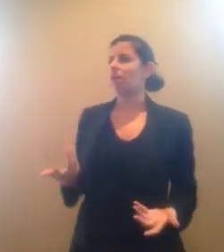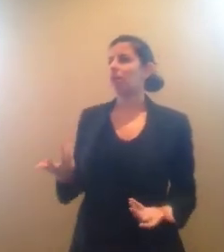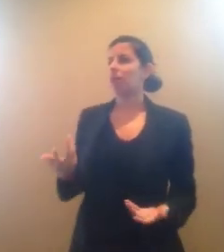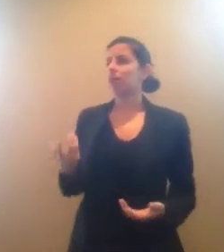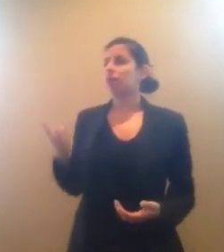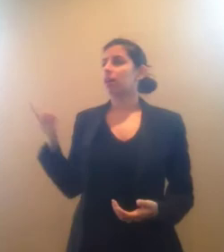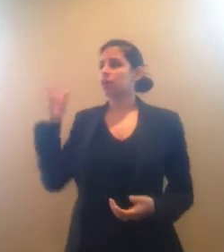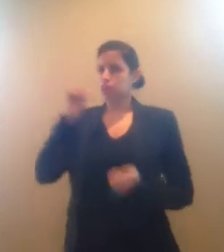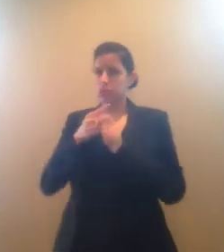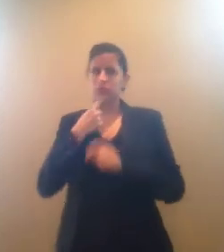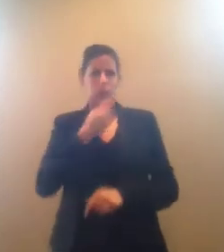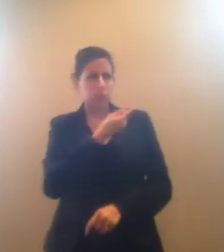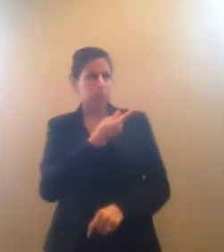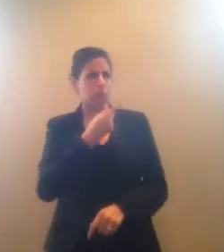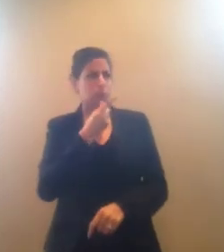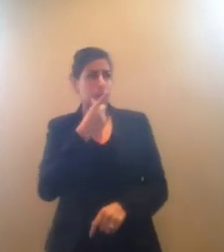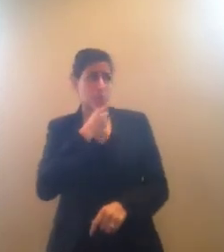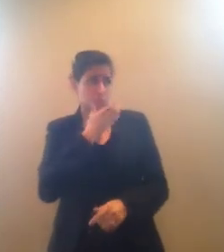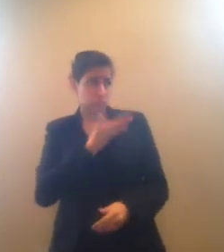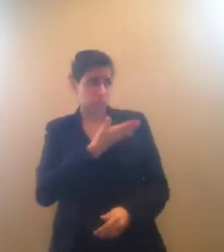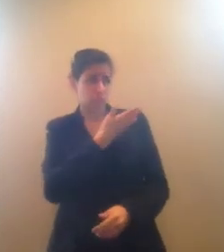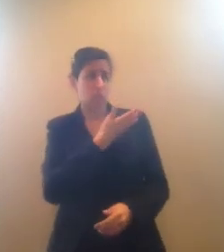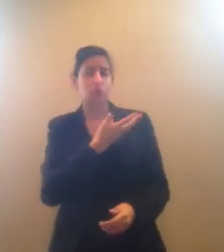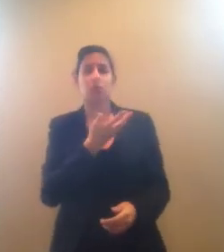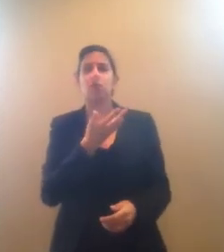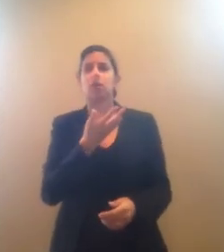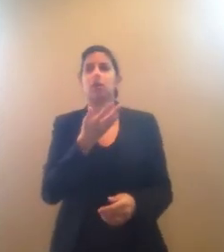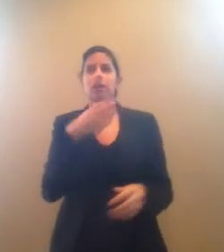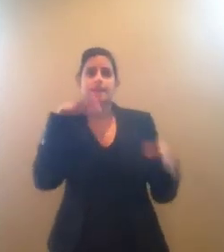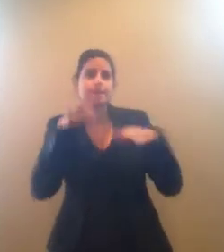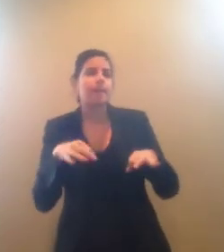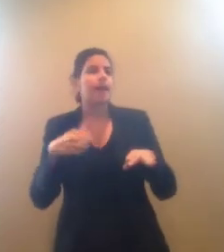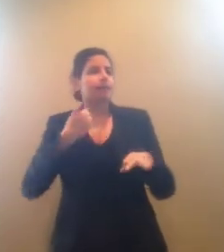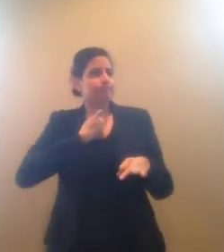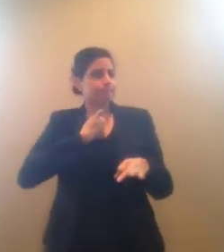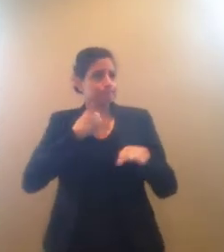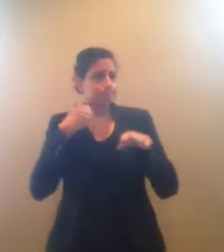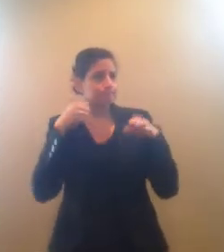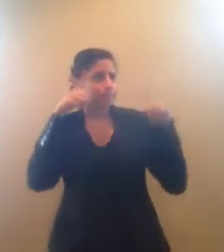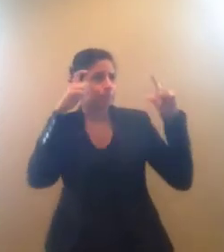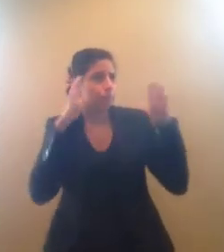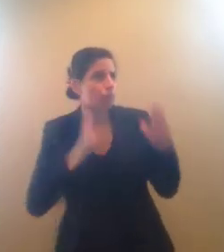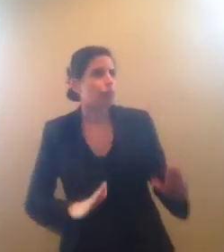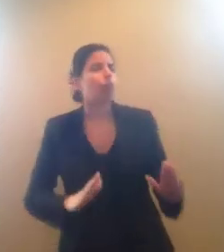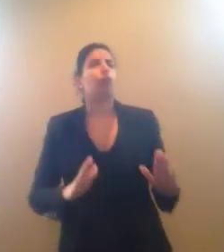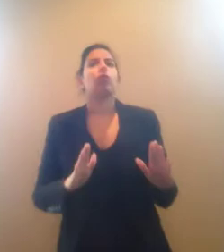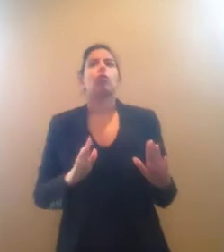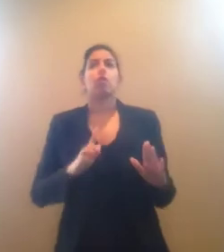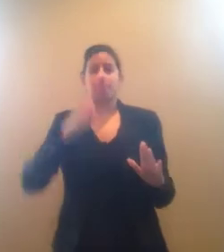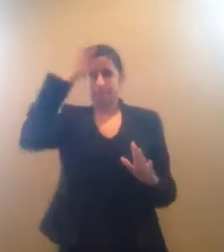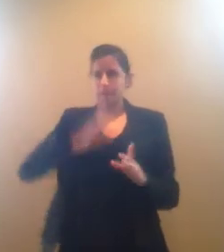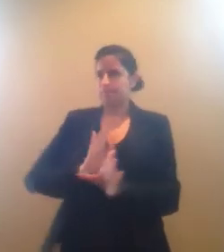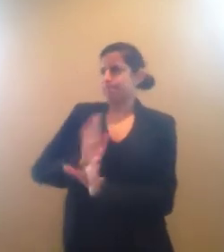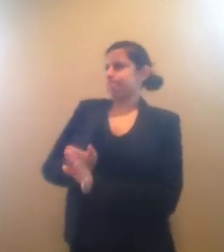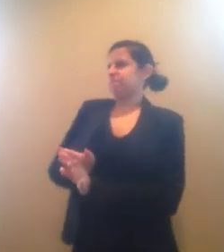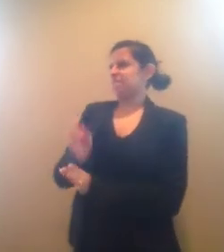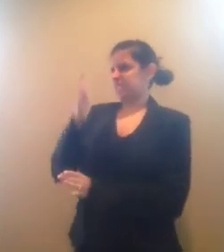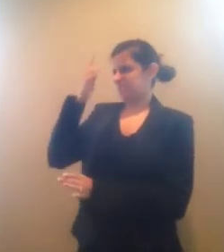you are. And I said, well, tell him that I'm a photographer. And I started explaining who I was, and he interrupted, and she said, he says he knows who you are. What do you